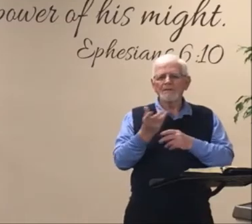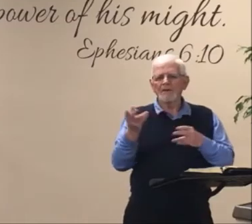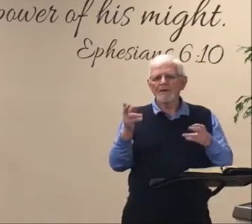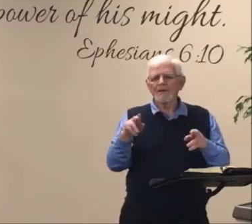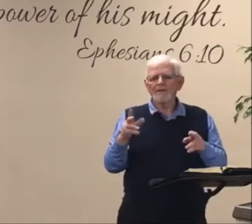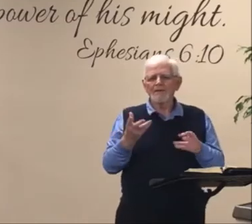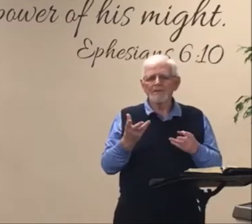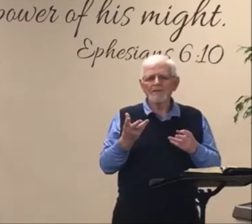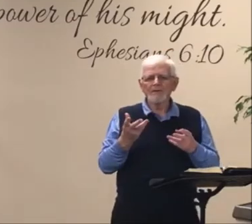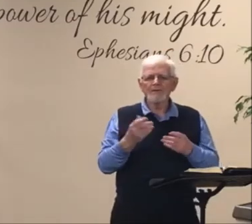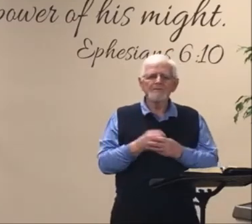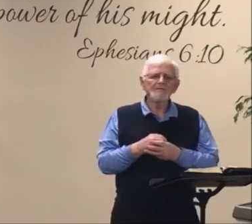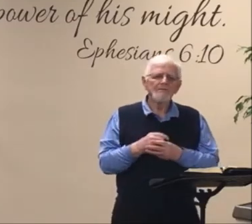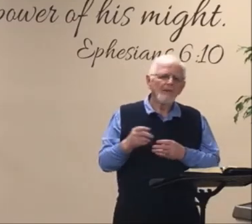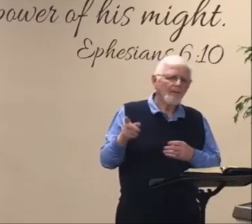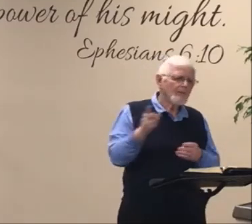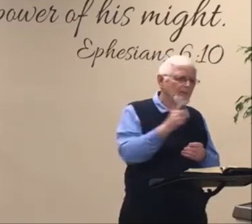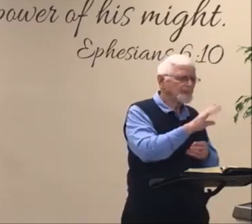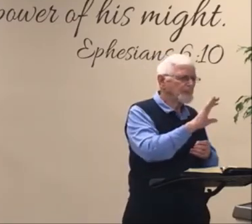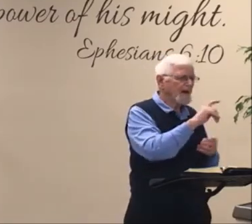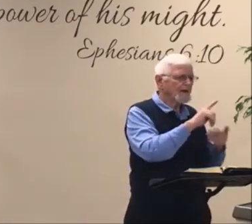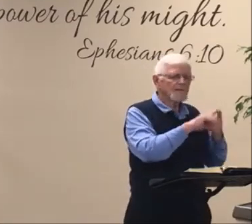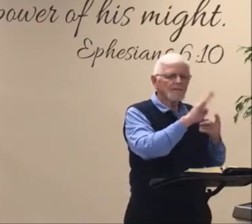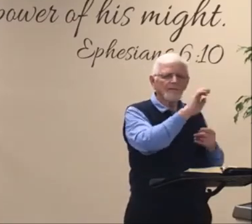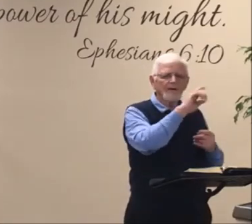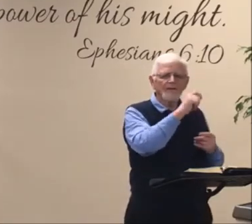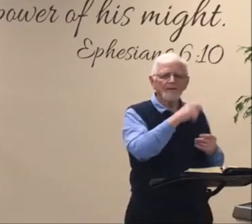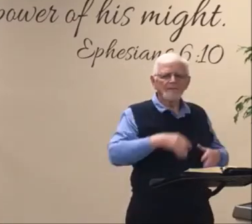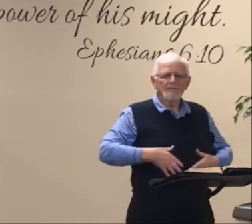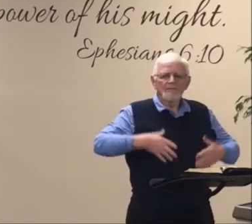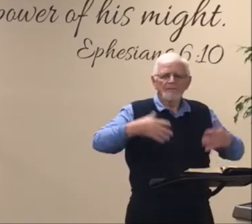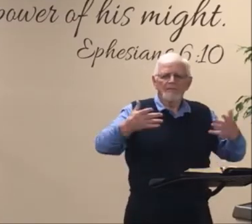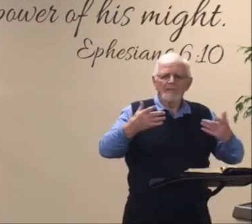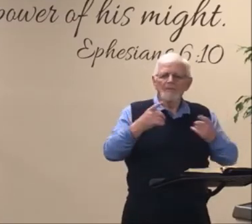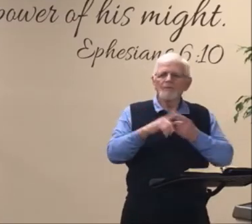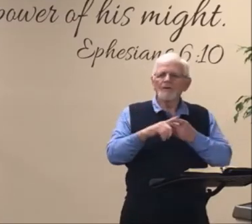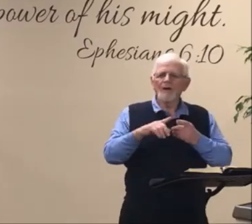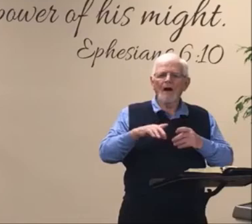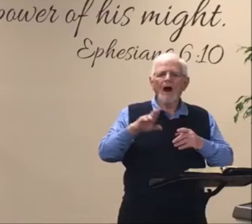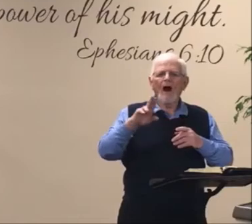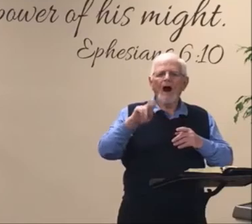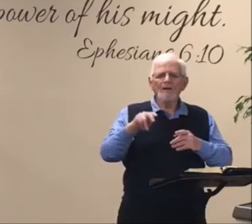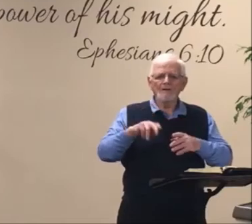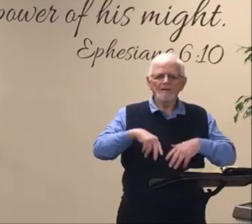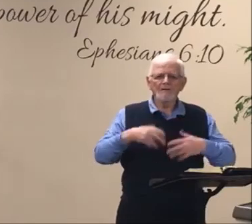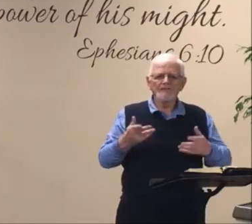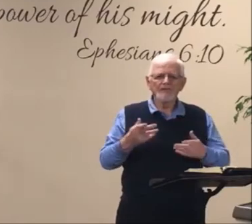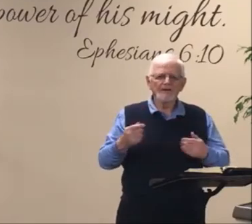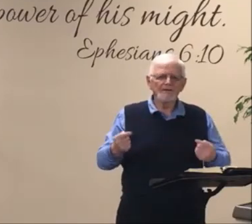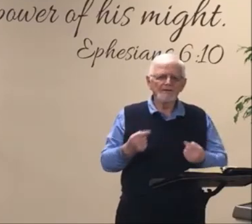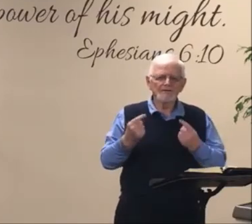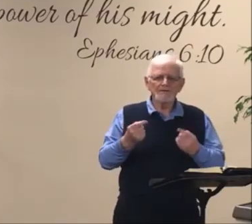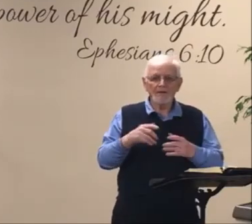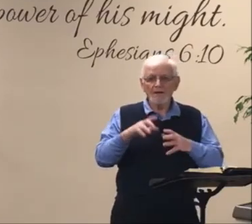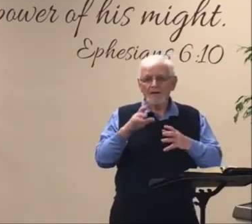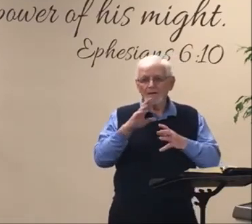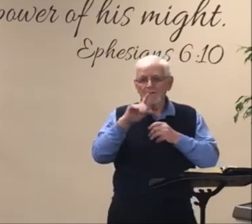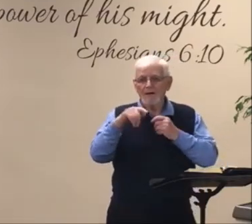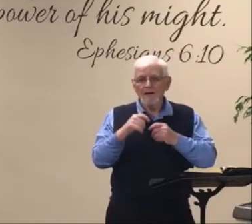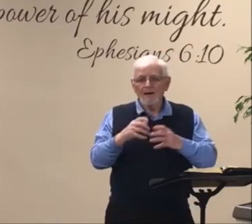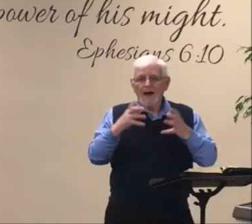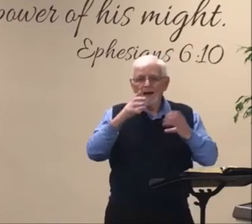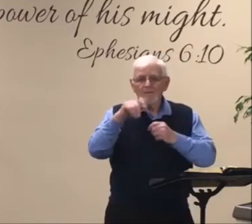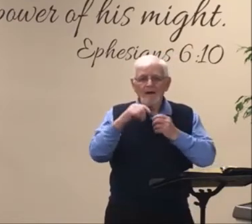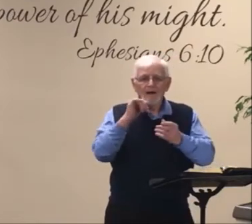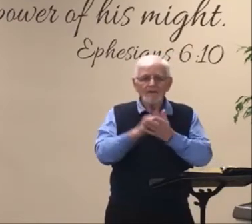What does back to Bethel mean? It means you confess the unconfessed sin. I talk a lot about confessing your sin here because it brings